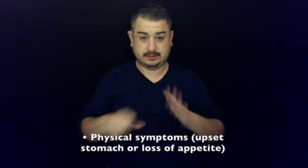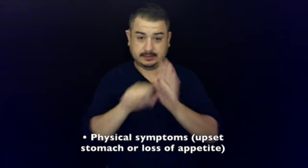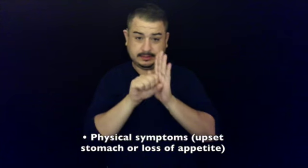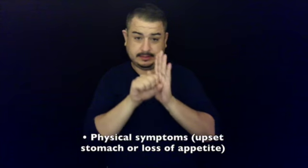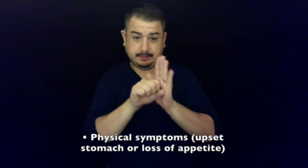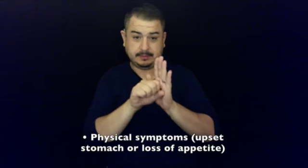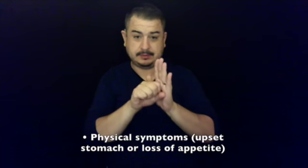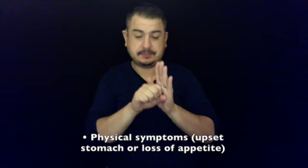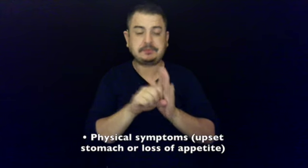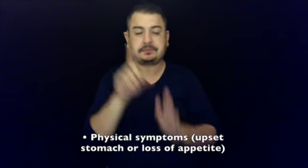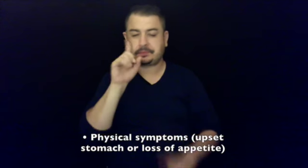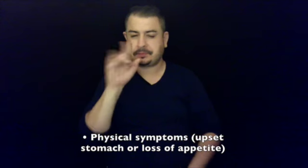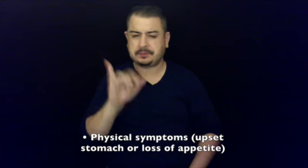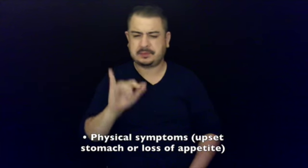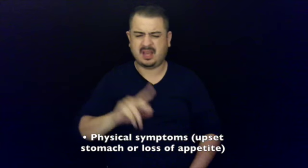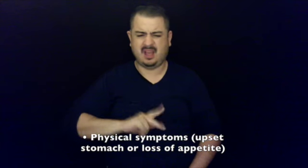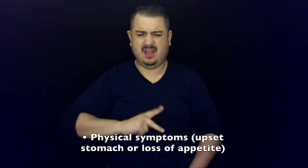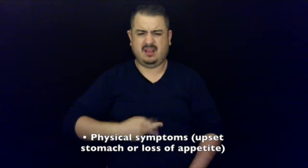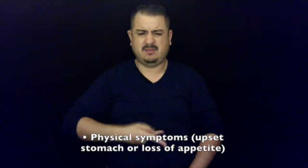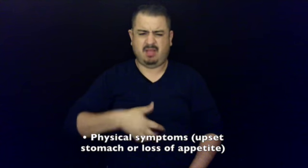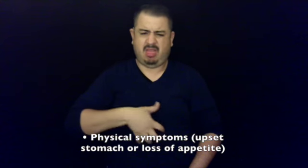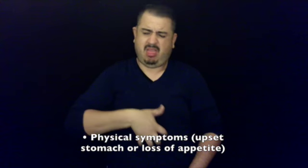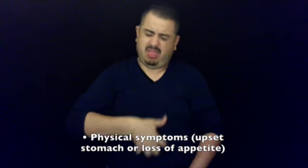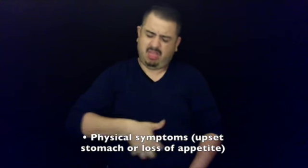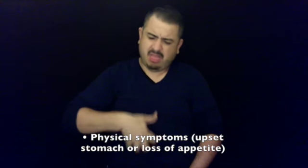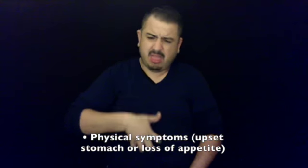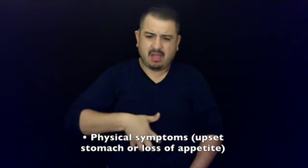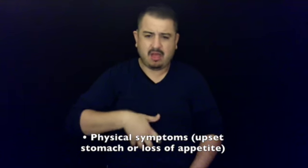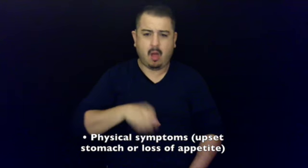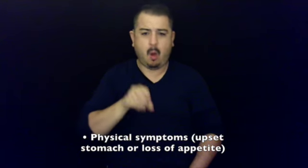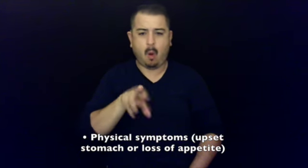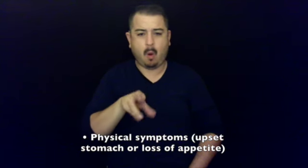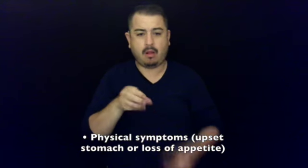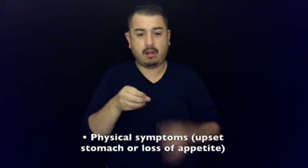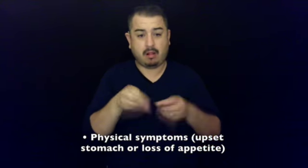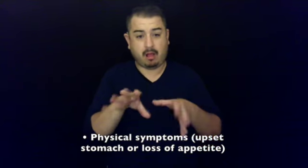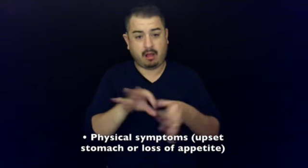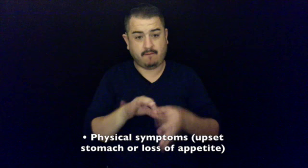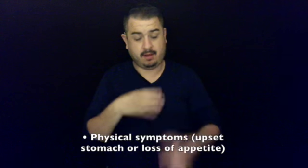physical symptoms, upset stomach or loss of appetite,